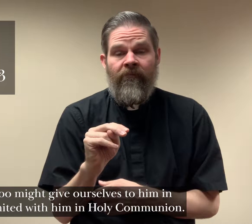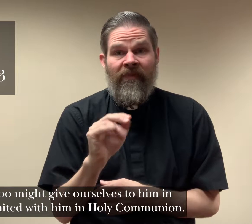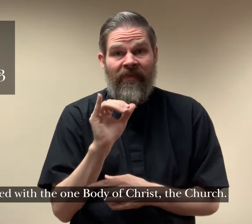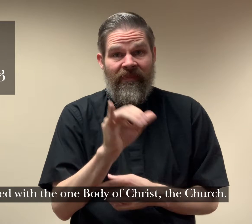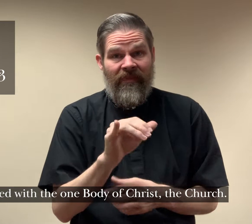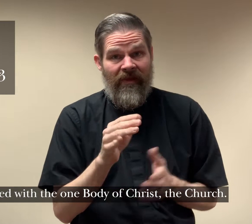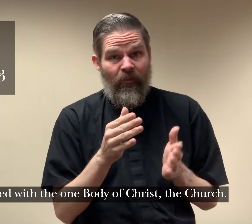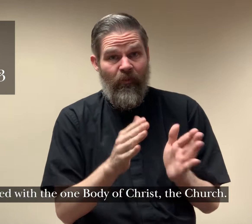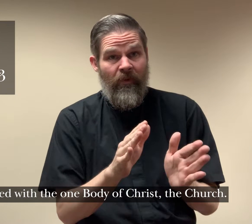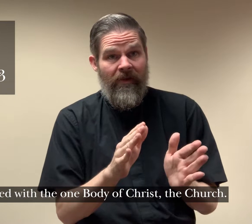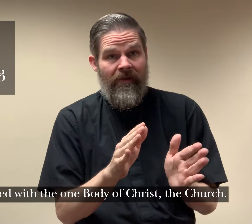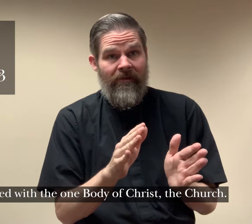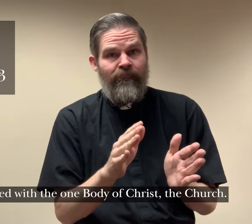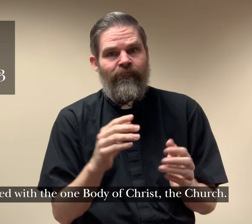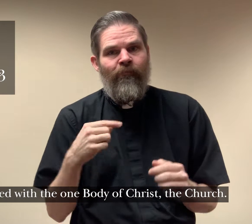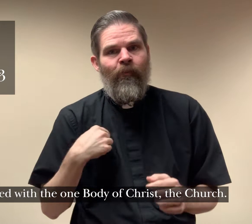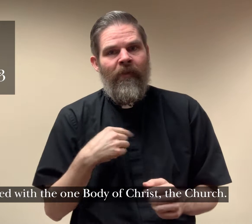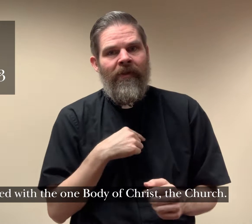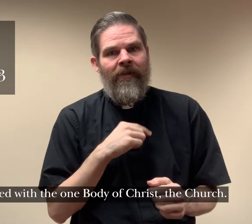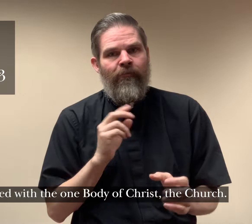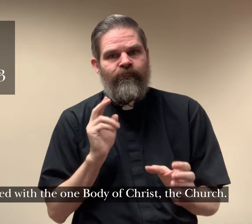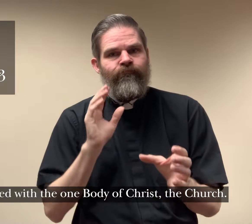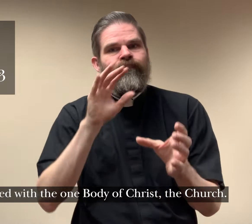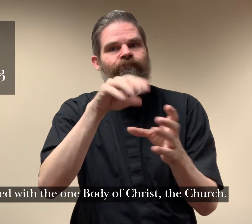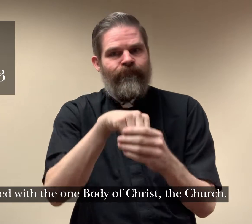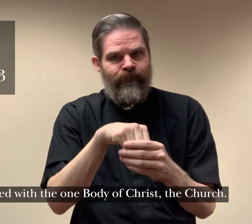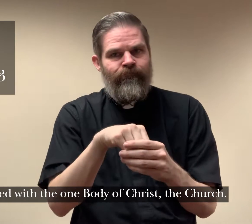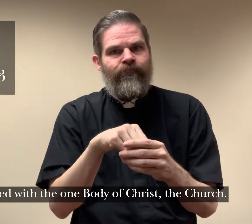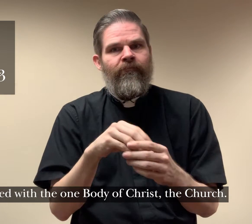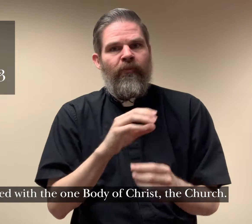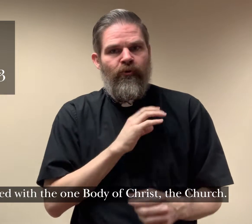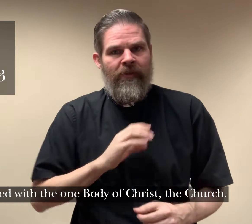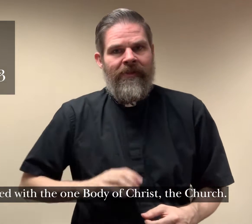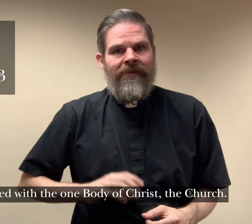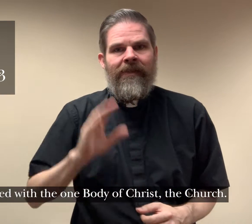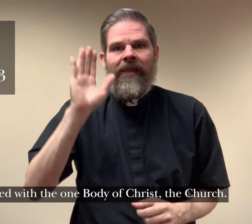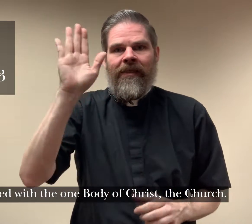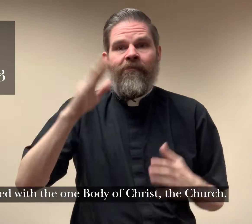In this way, we are joined with the one body of Christ, the Church.